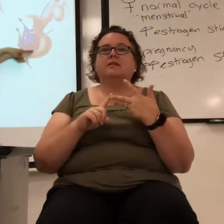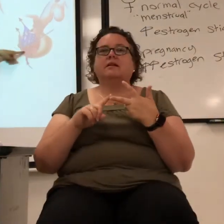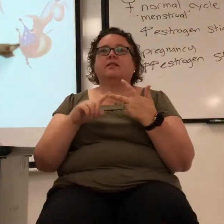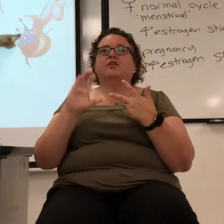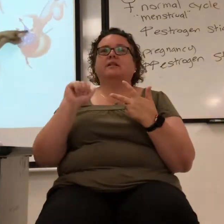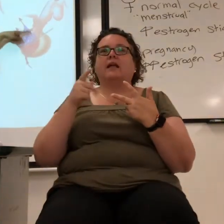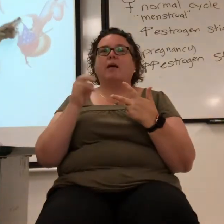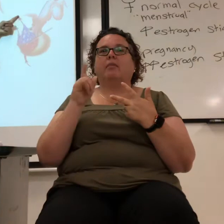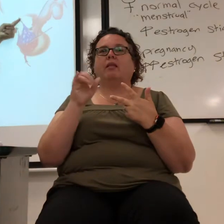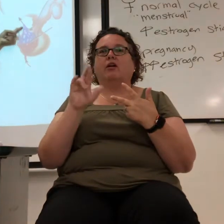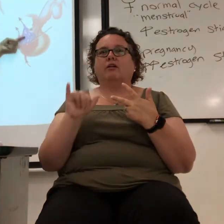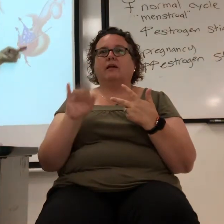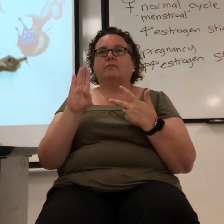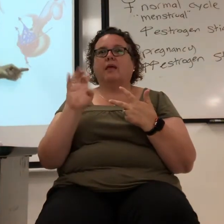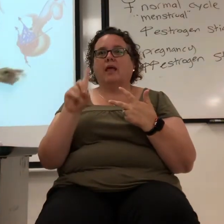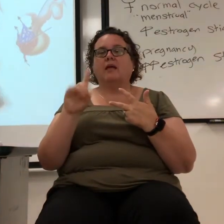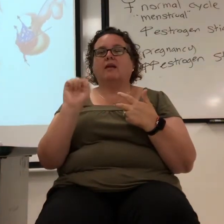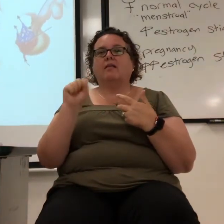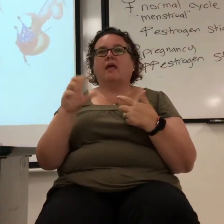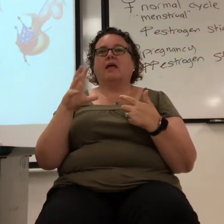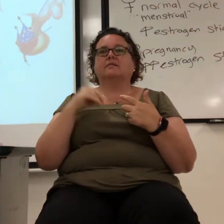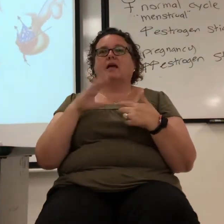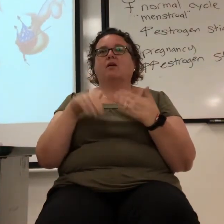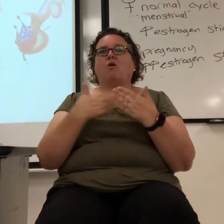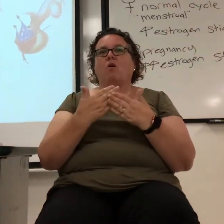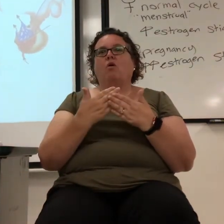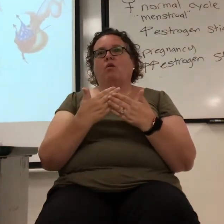bed, right, that can take the